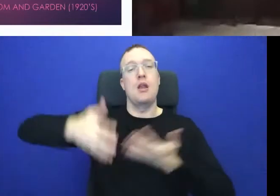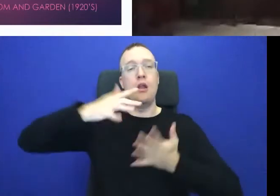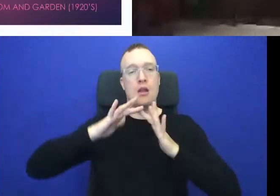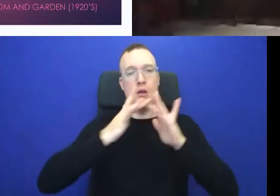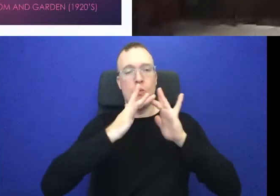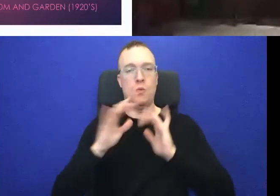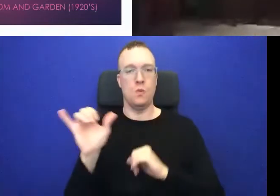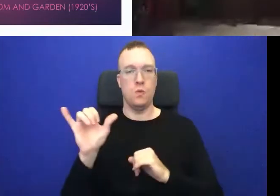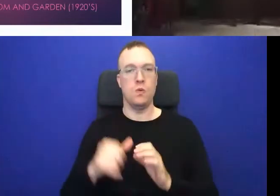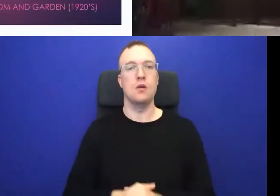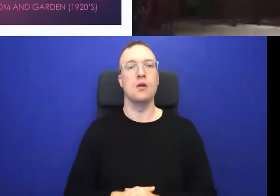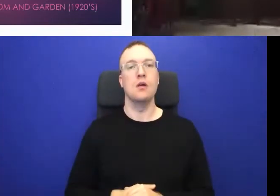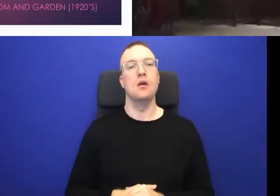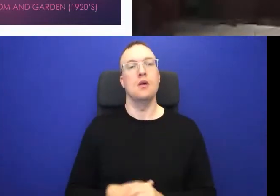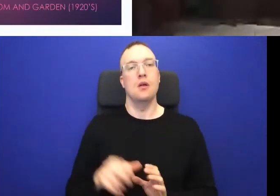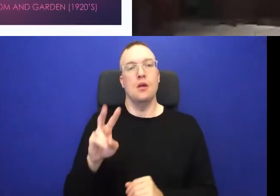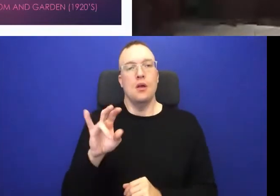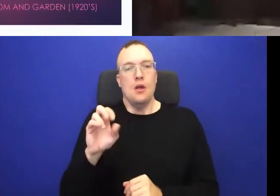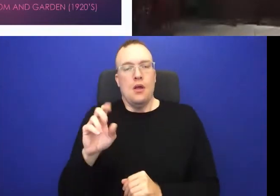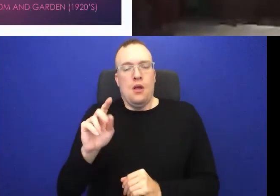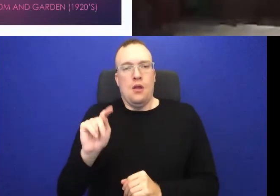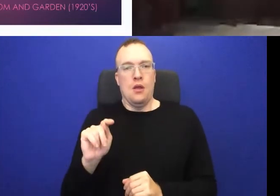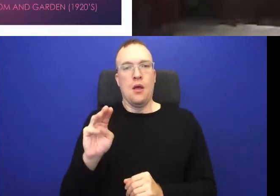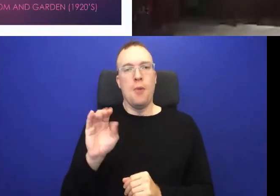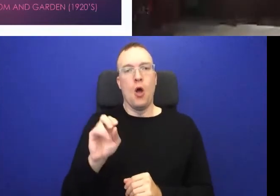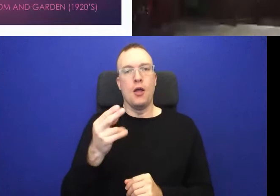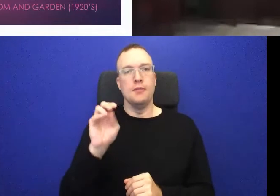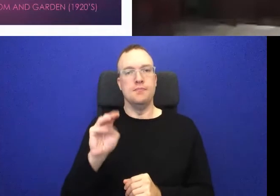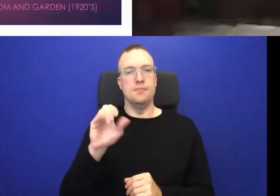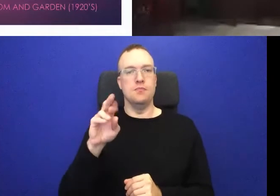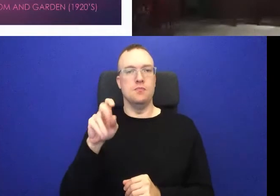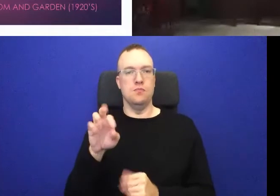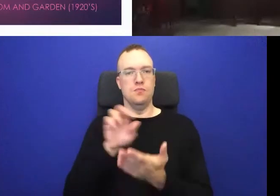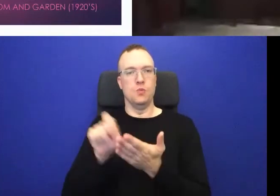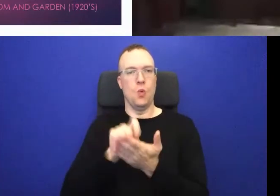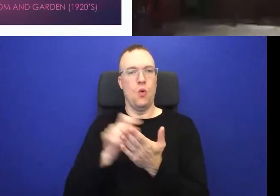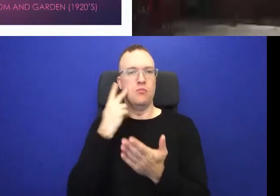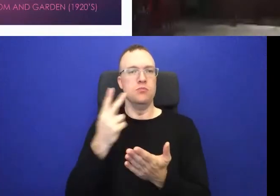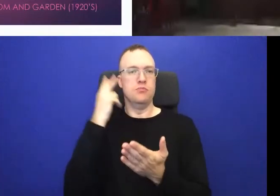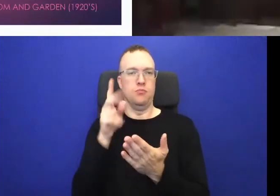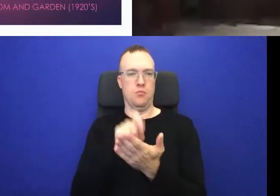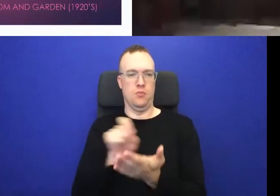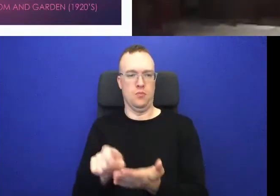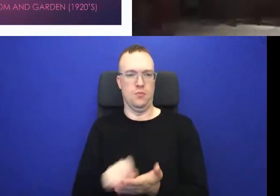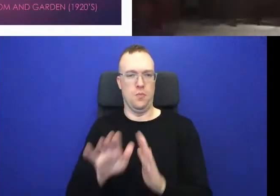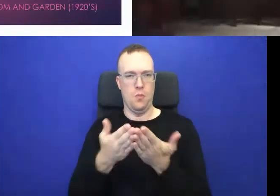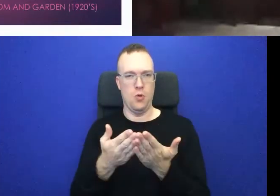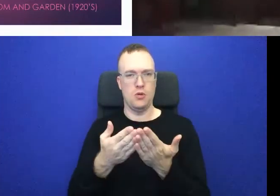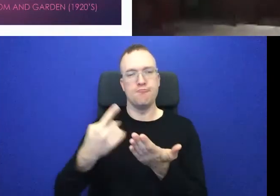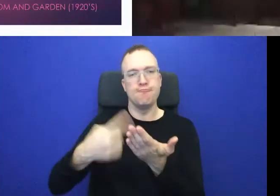There is a memoir by Violet Bonham Carter, who's a sort of society person, which recounts a weekend there in